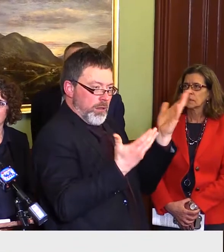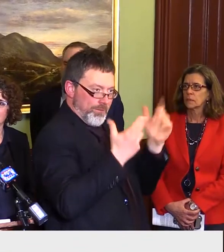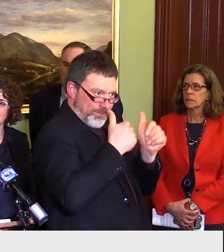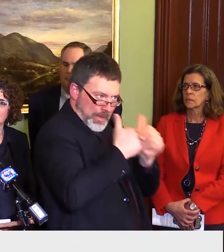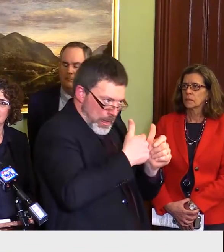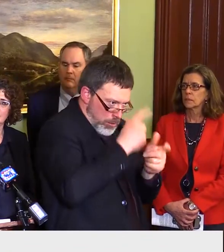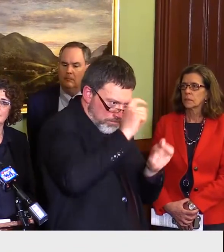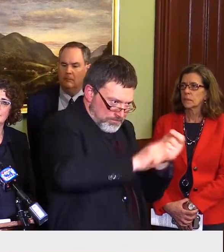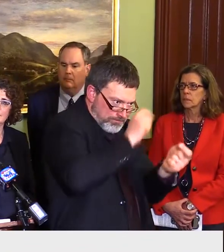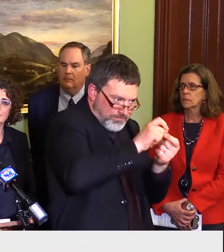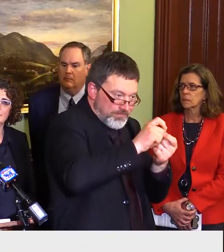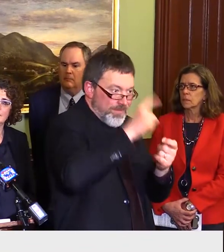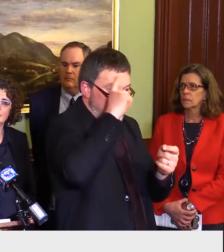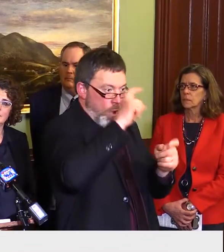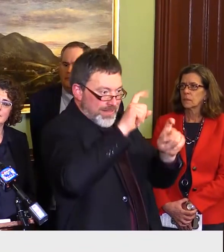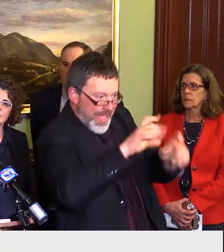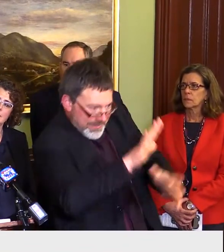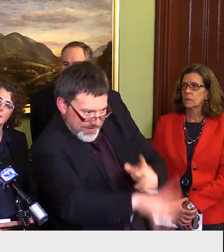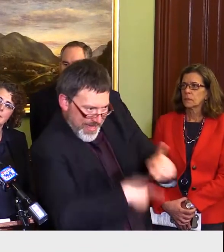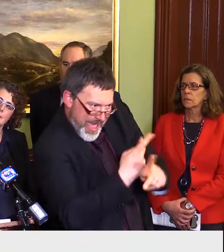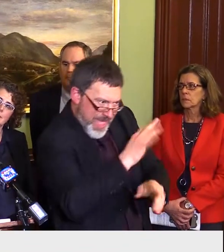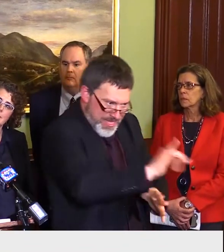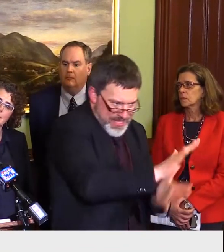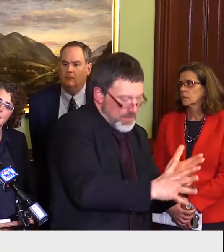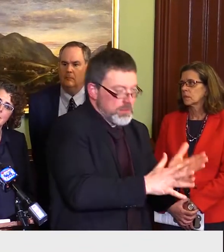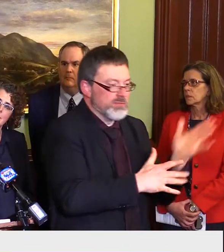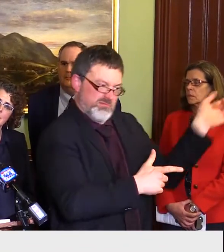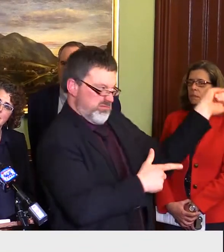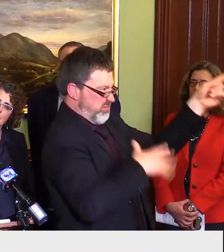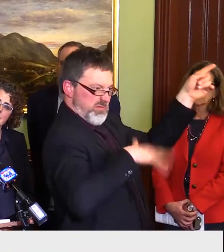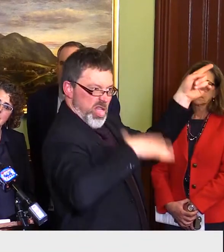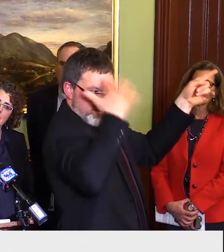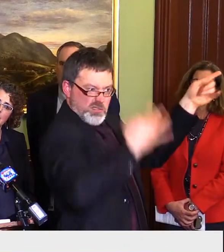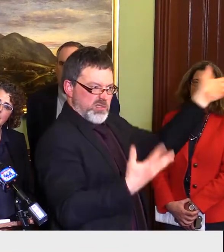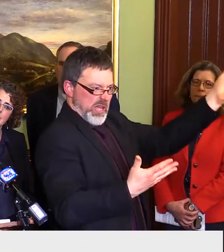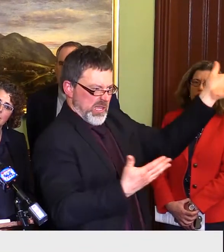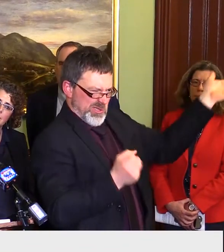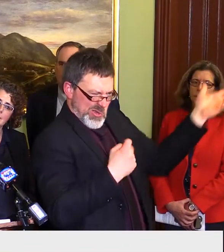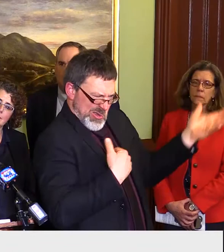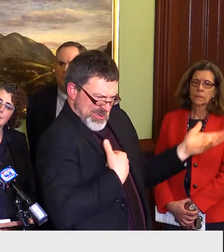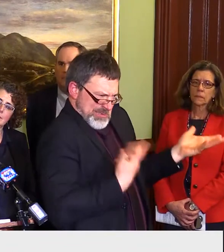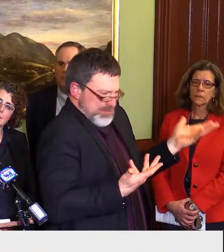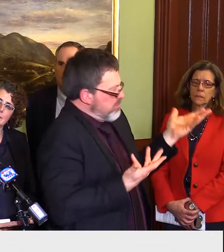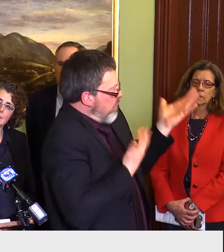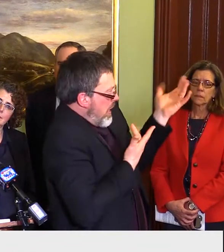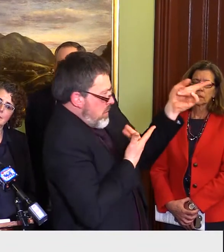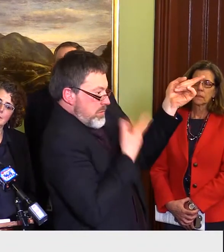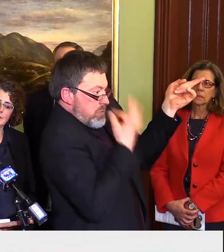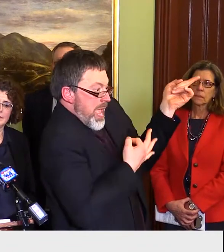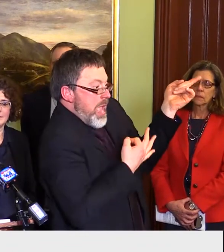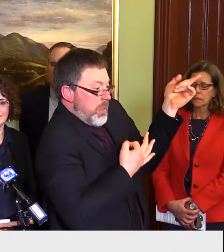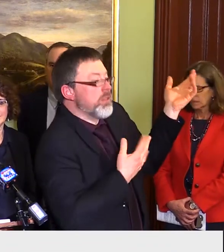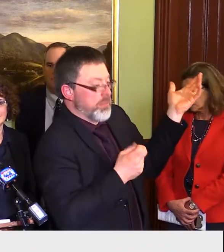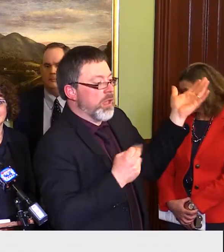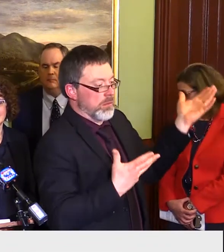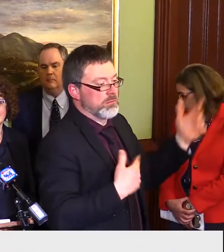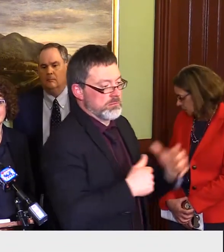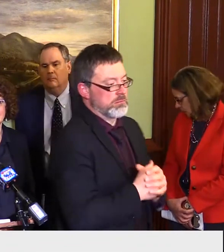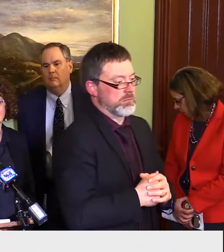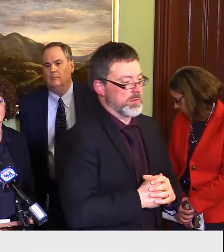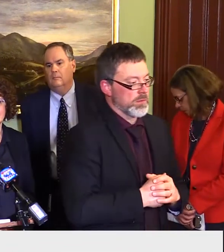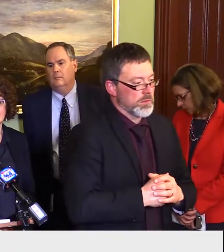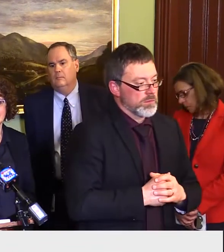is going to be contracted with the medical center to provide testing. And they appear to have capacity,